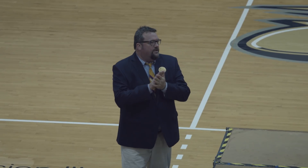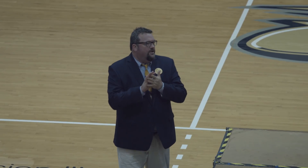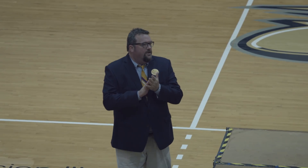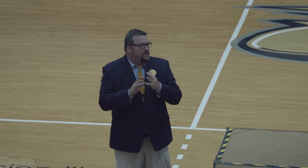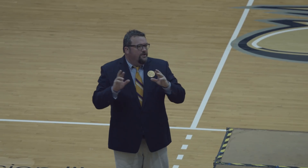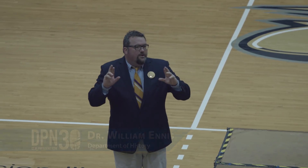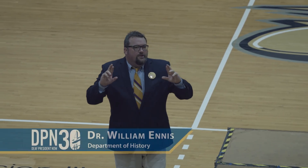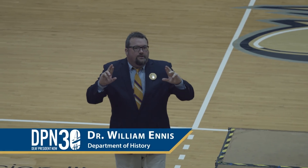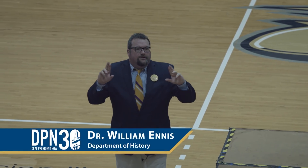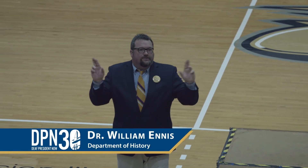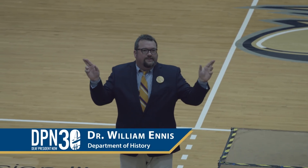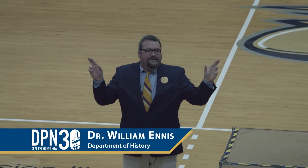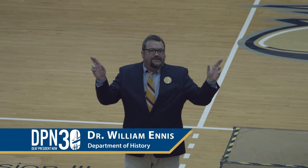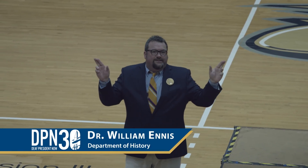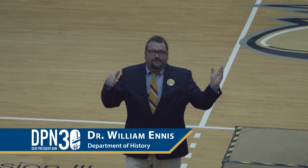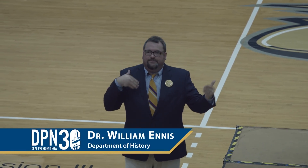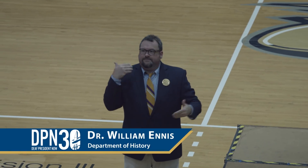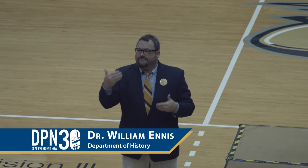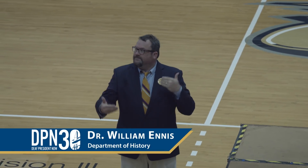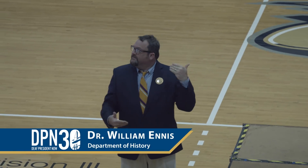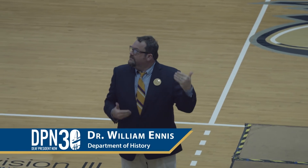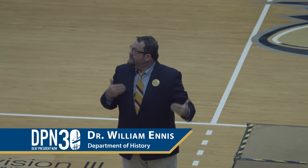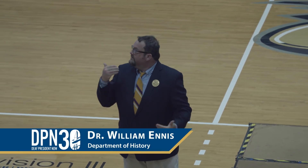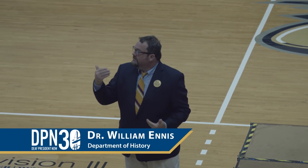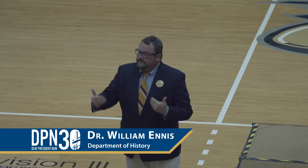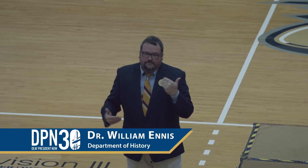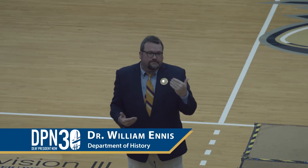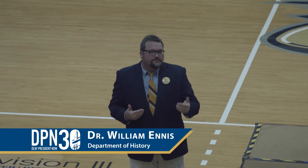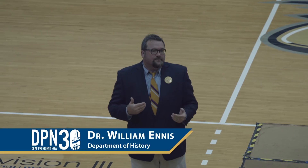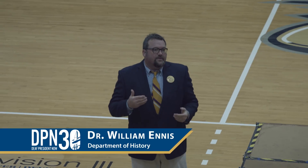May I have your attention, please? We're ready to begin with our program.